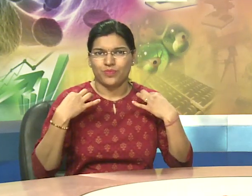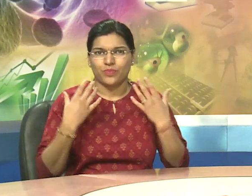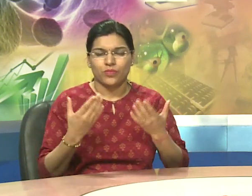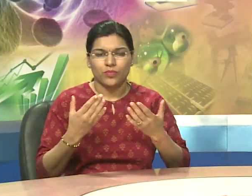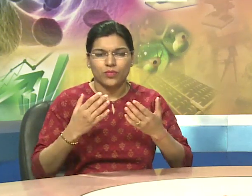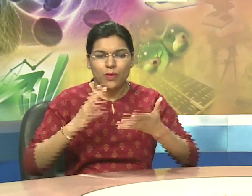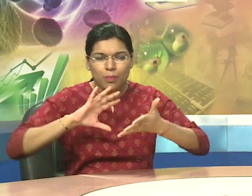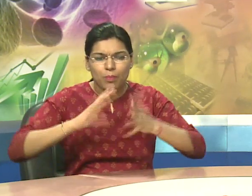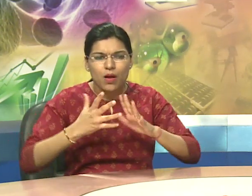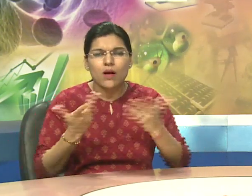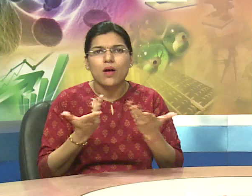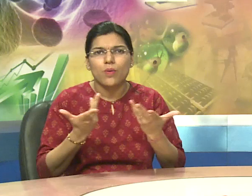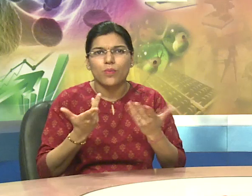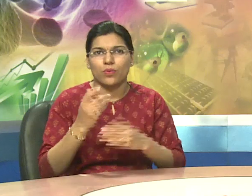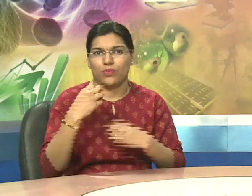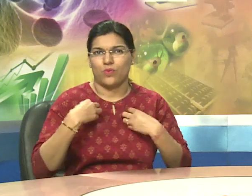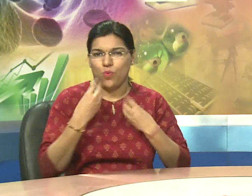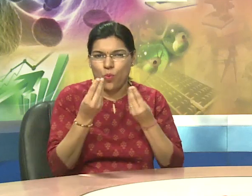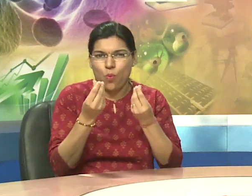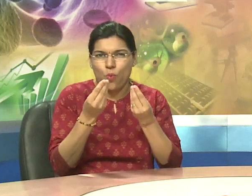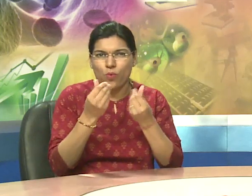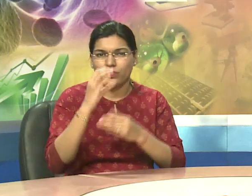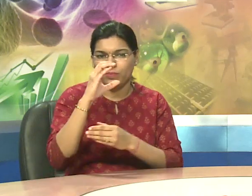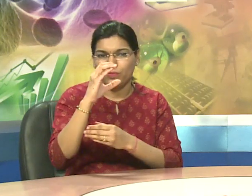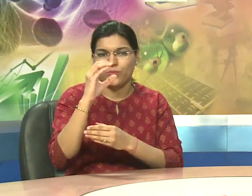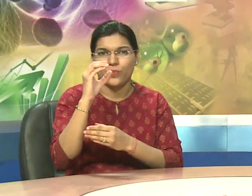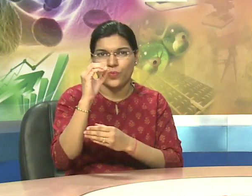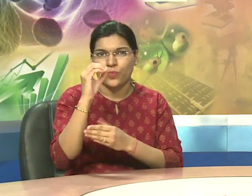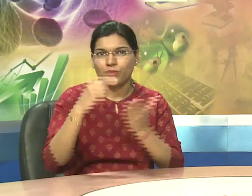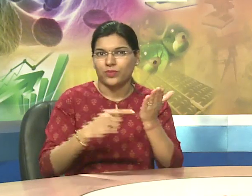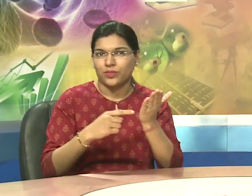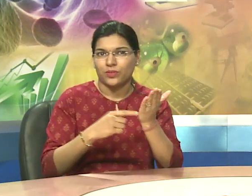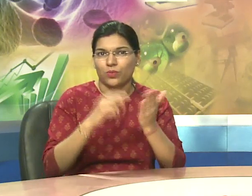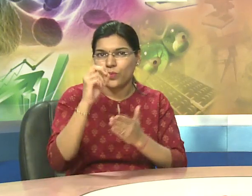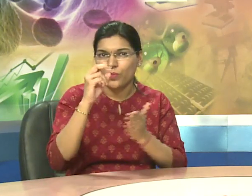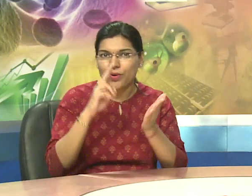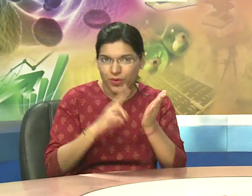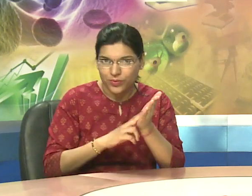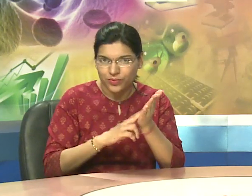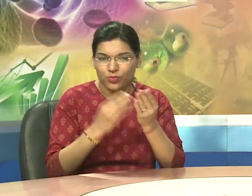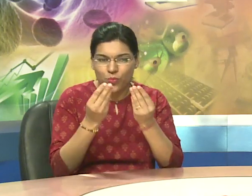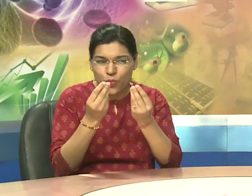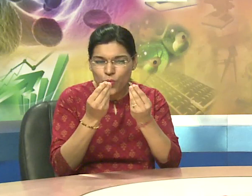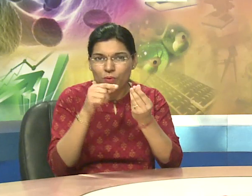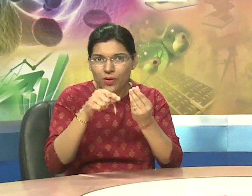paper is the finished good and the raw material is tree. Second example